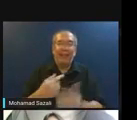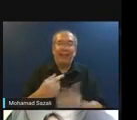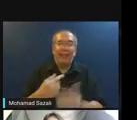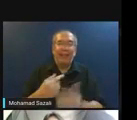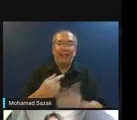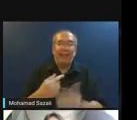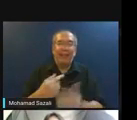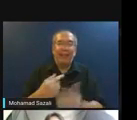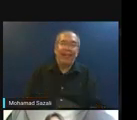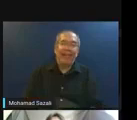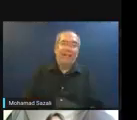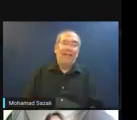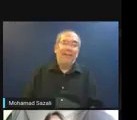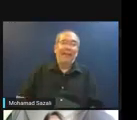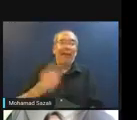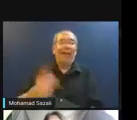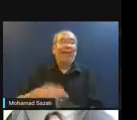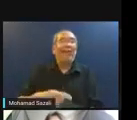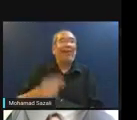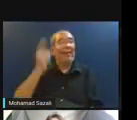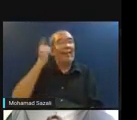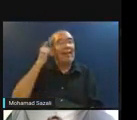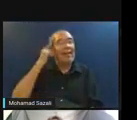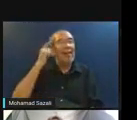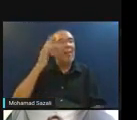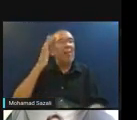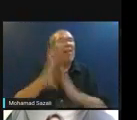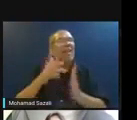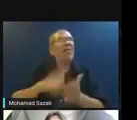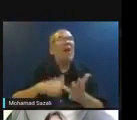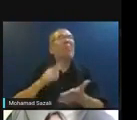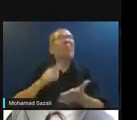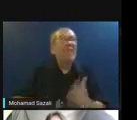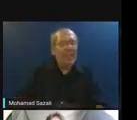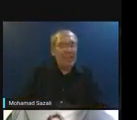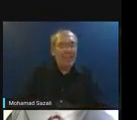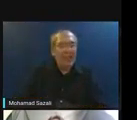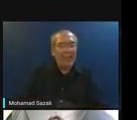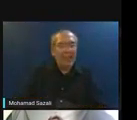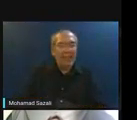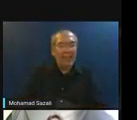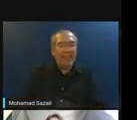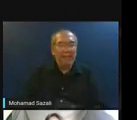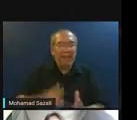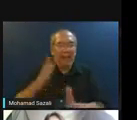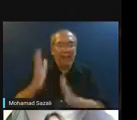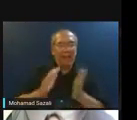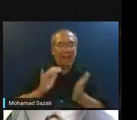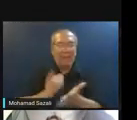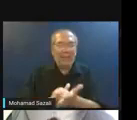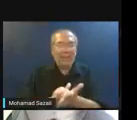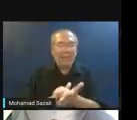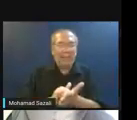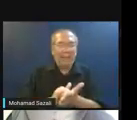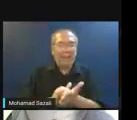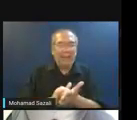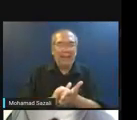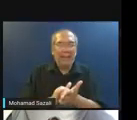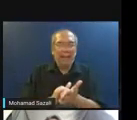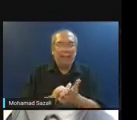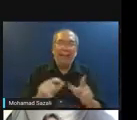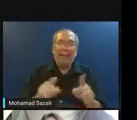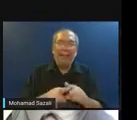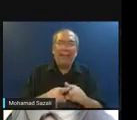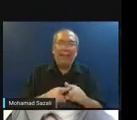So to learn sign language, some people might have the misconception and thinking sign language is what? It's